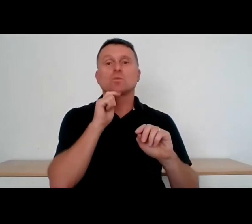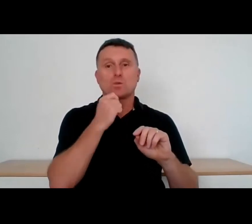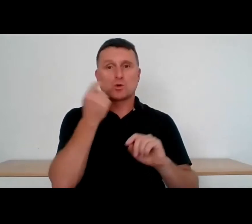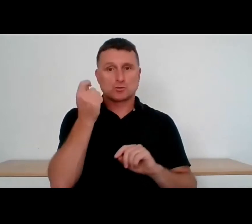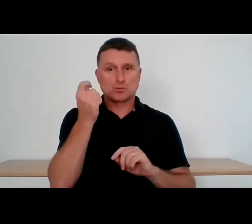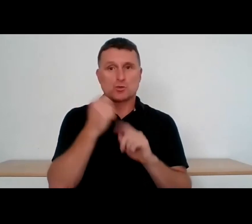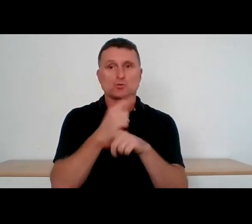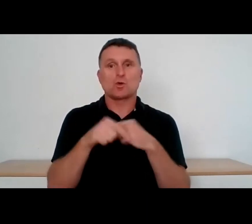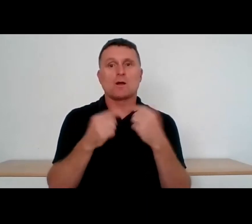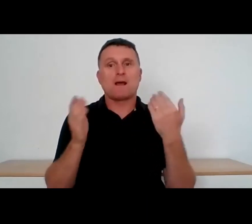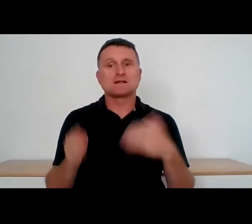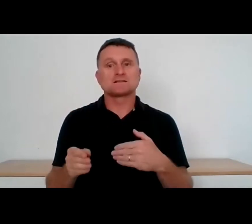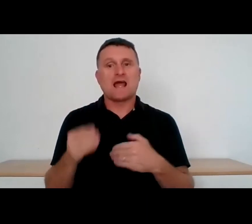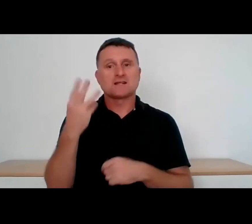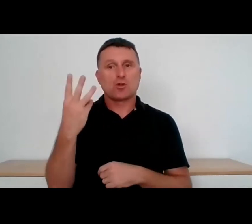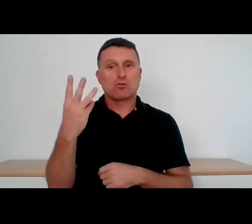3.